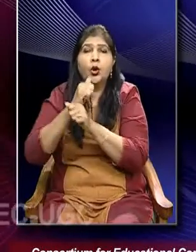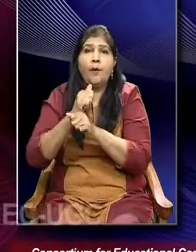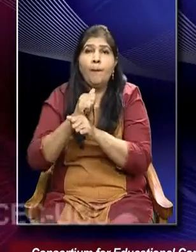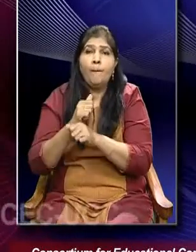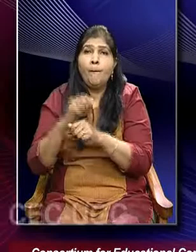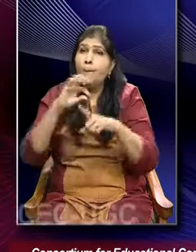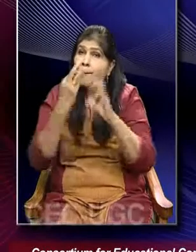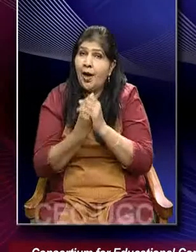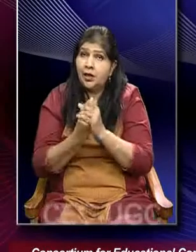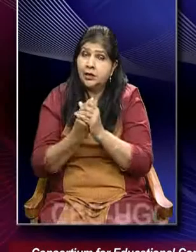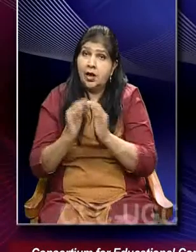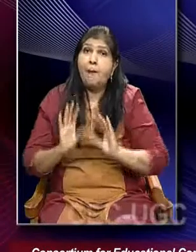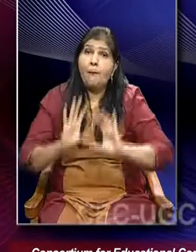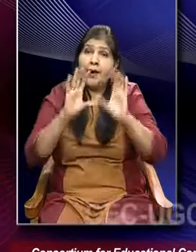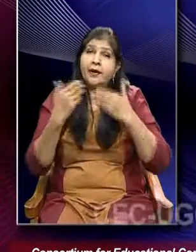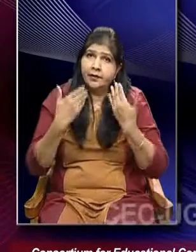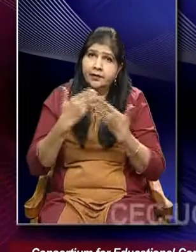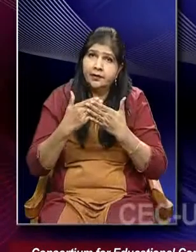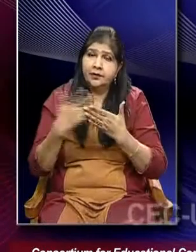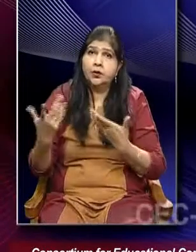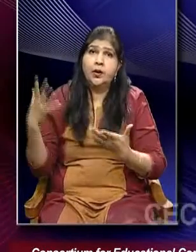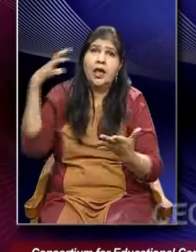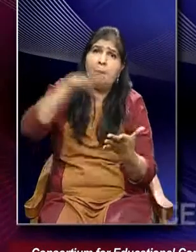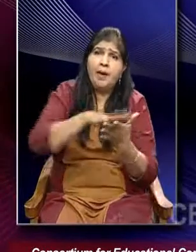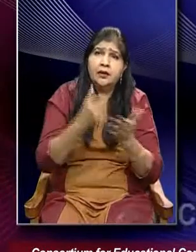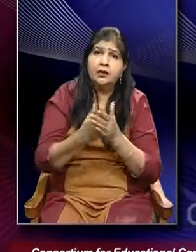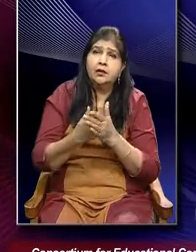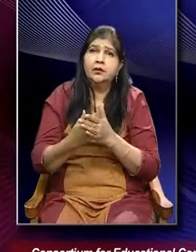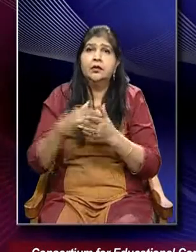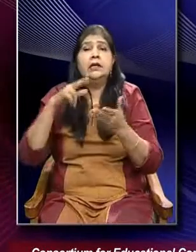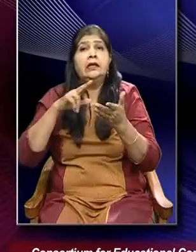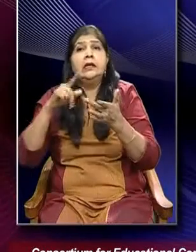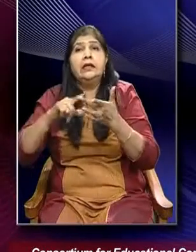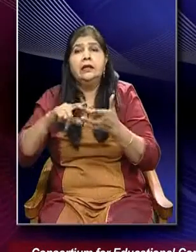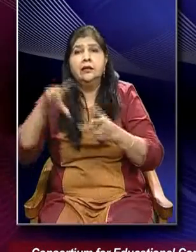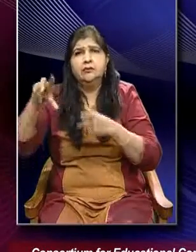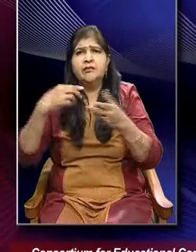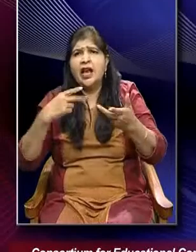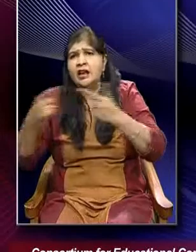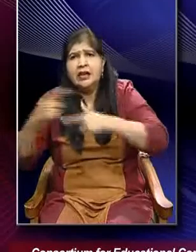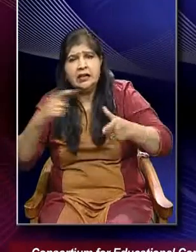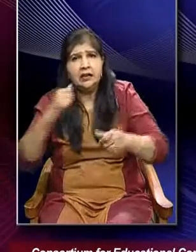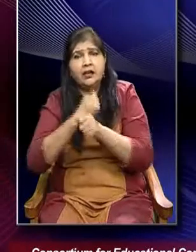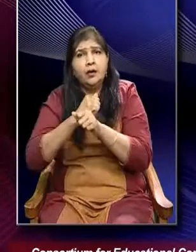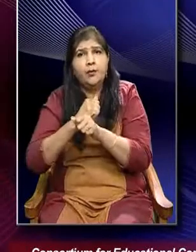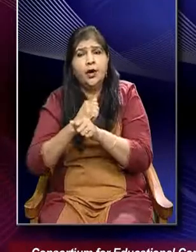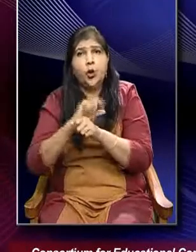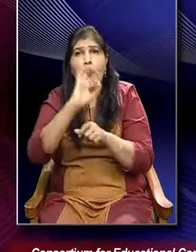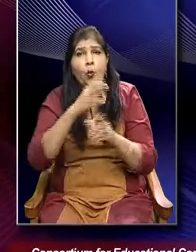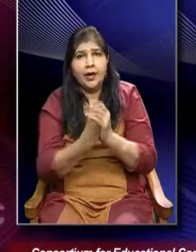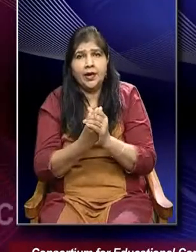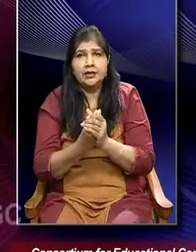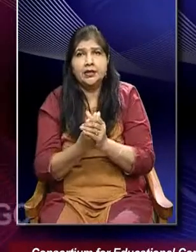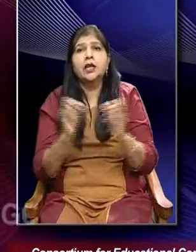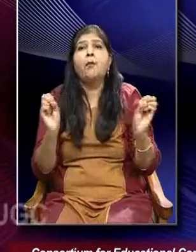parties, growing impact of intergovernmental organization,